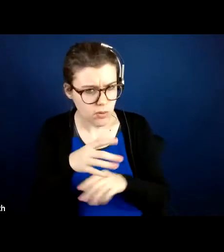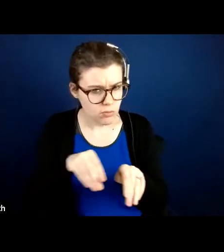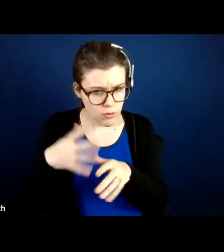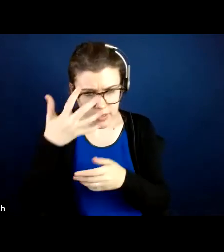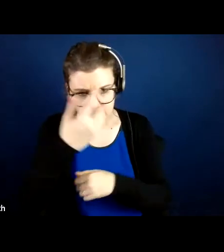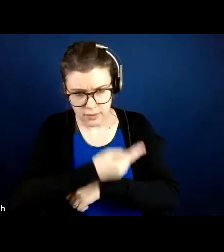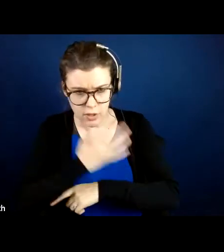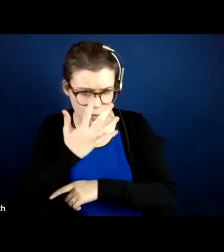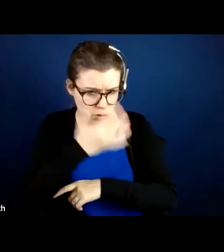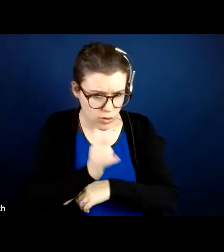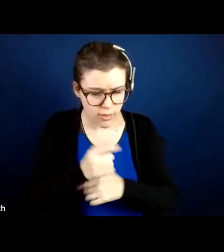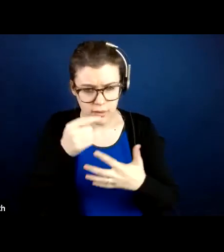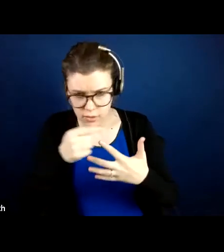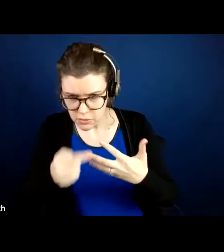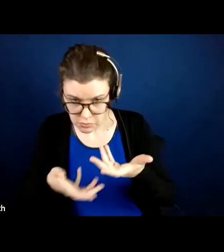like.